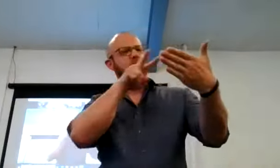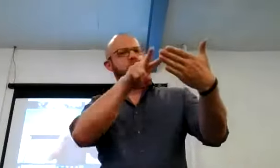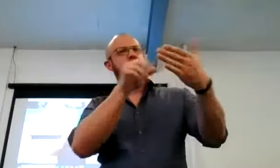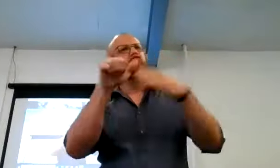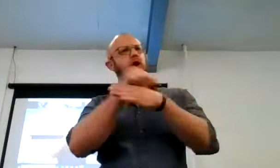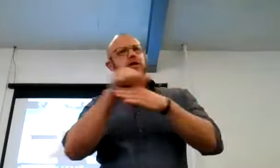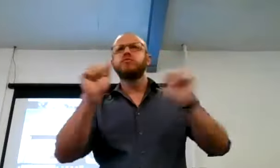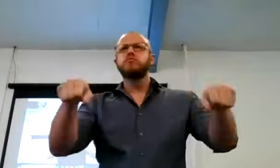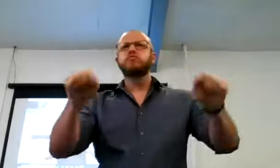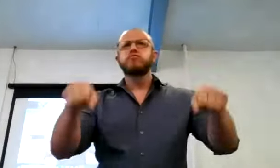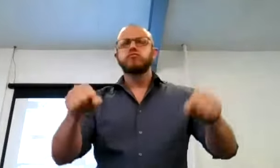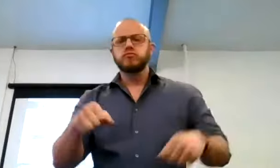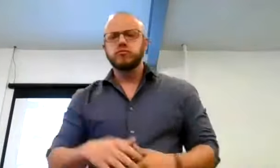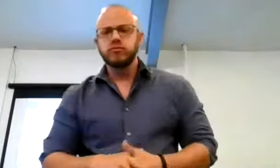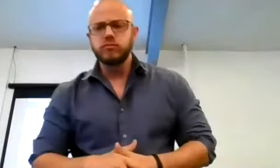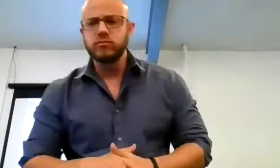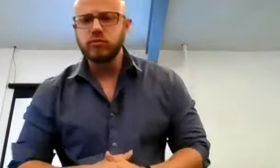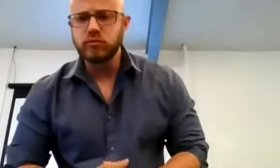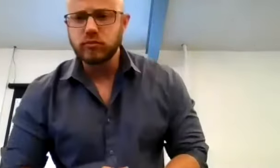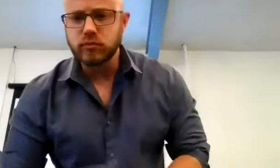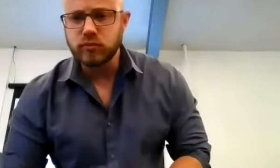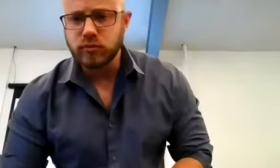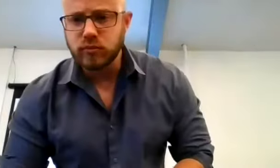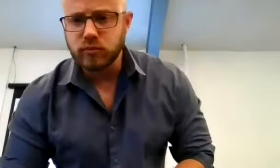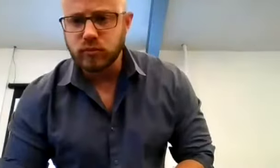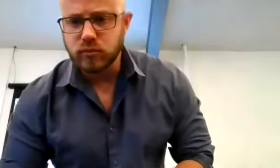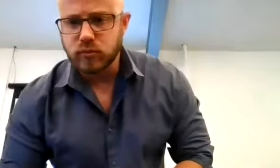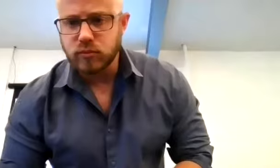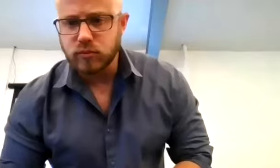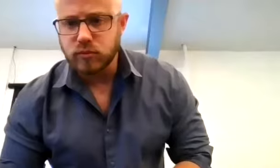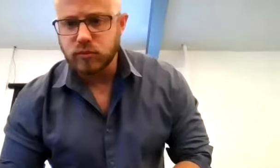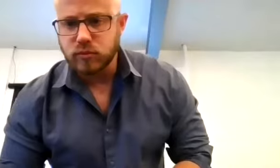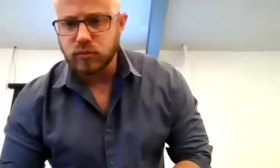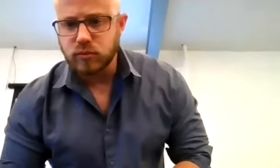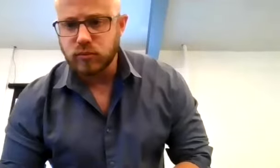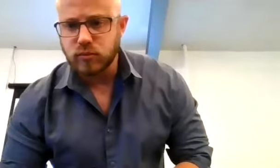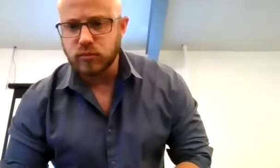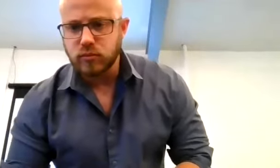you know, paperwork to kind of practice and whatnot. So that's definitely, yes, possible.